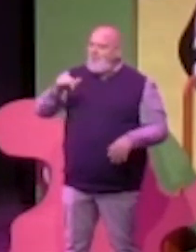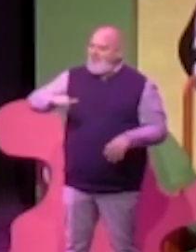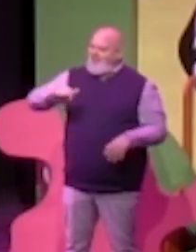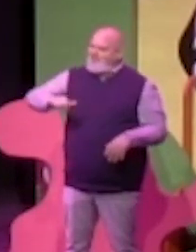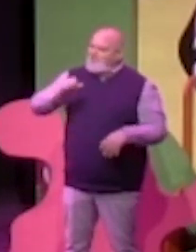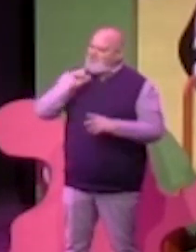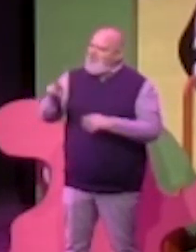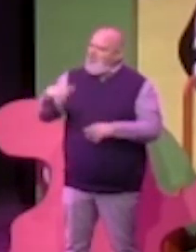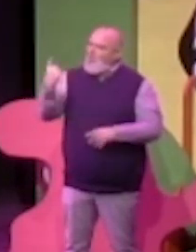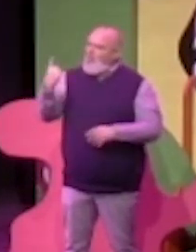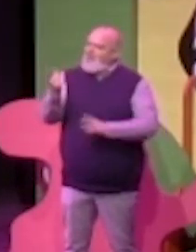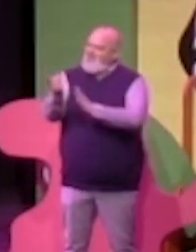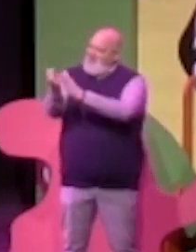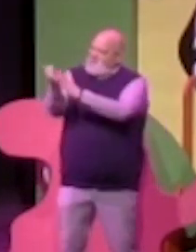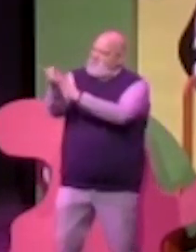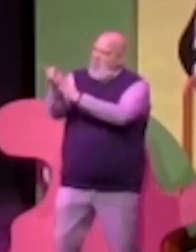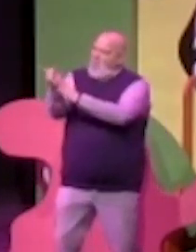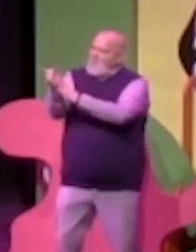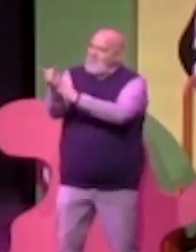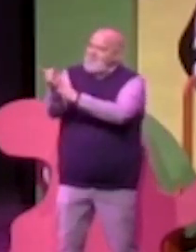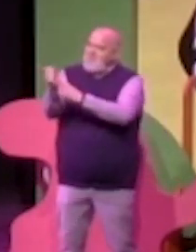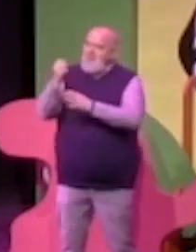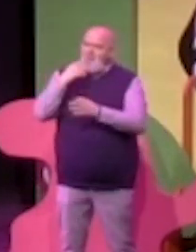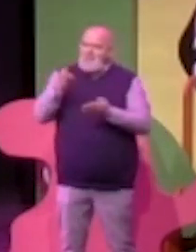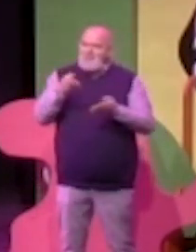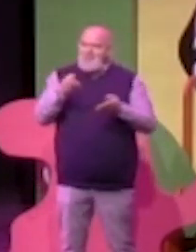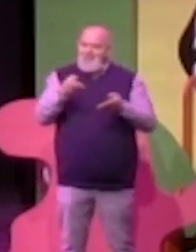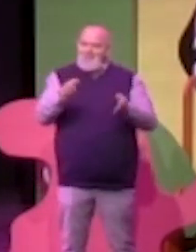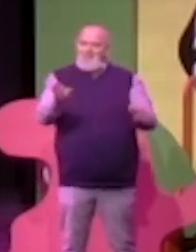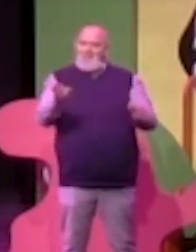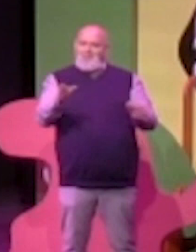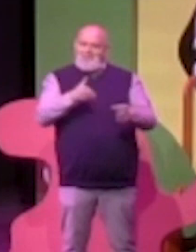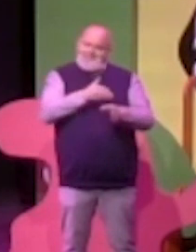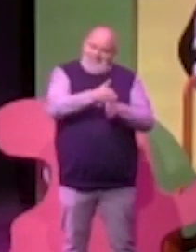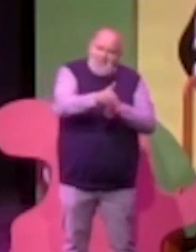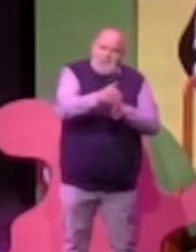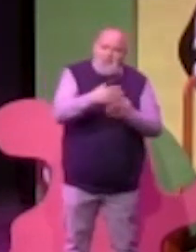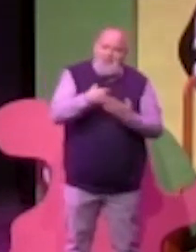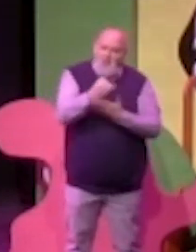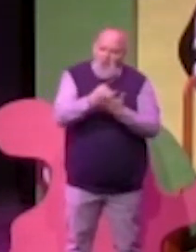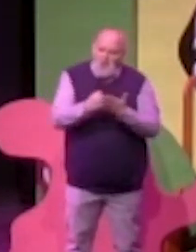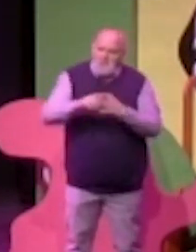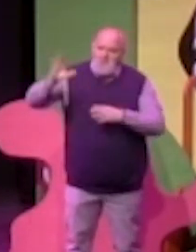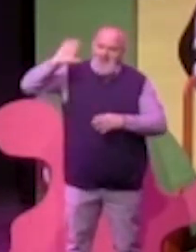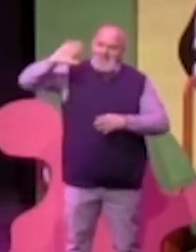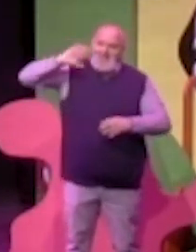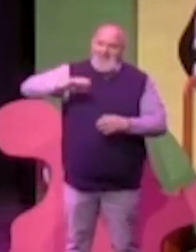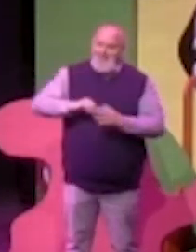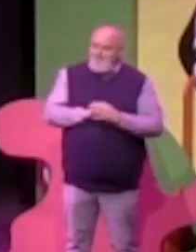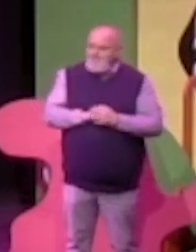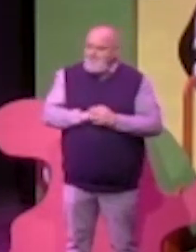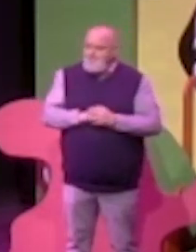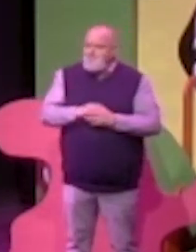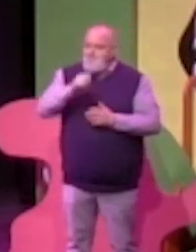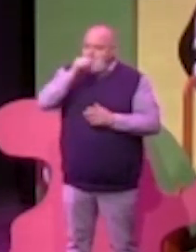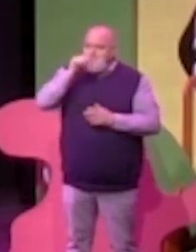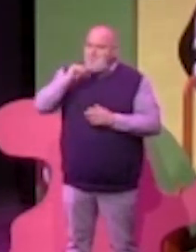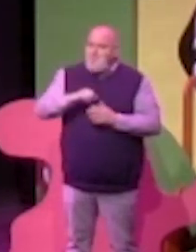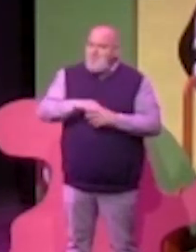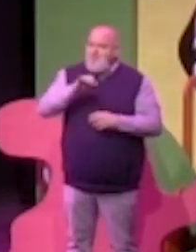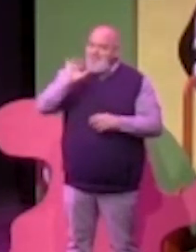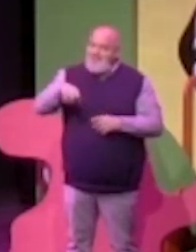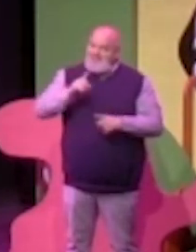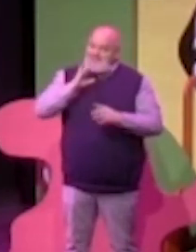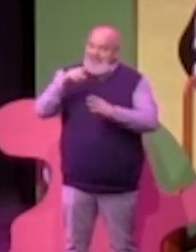like one of the moments, and I was in the public sector arts previously in the first recession back then too, and capitalized on it a bit. This was